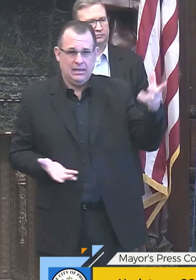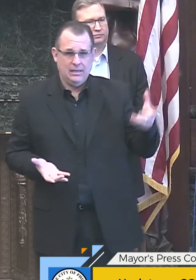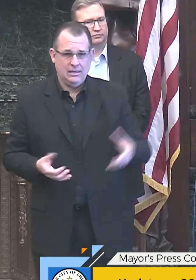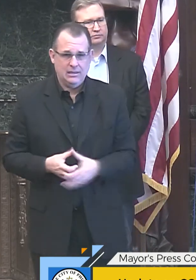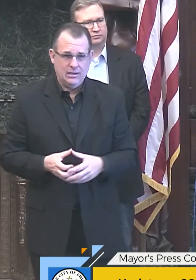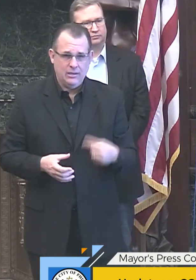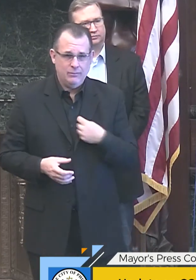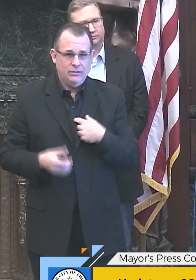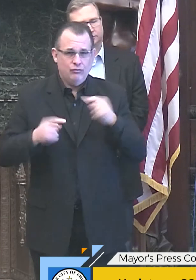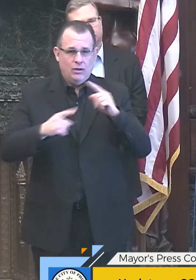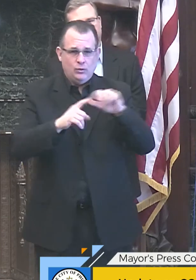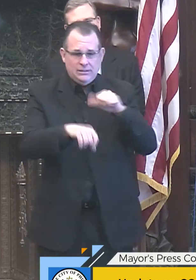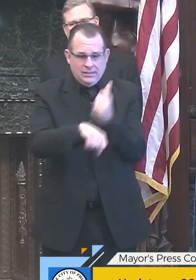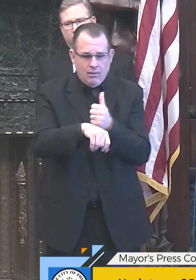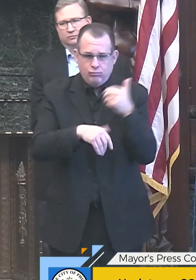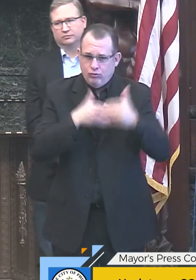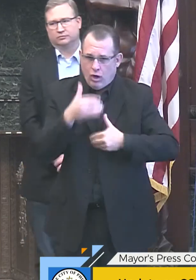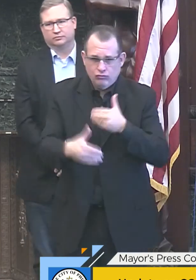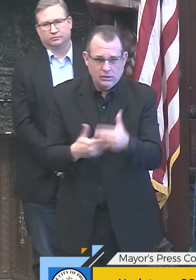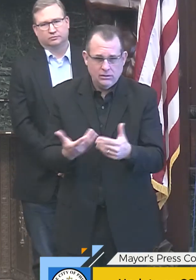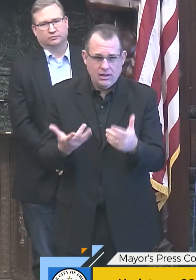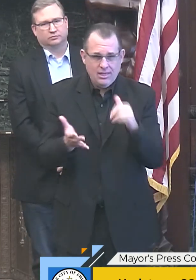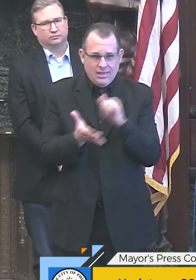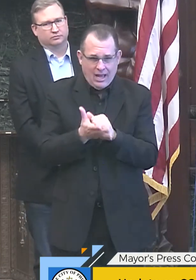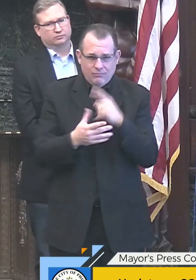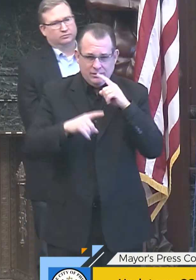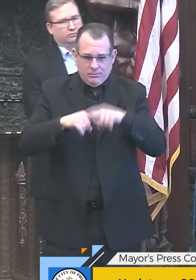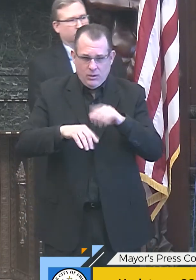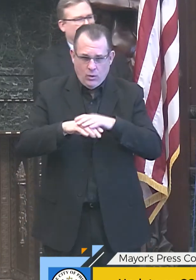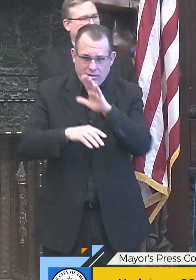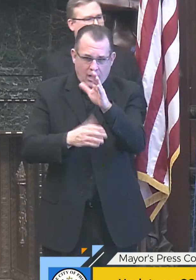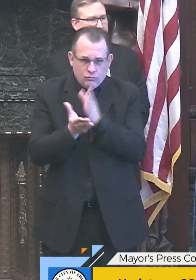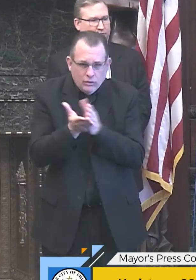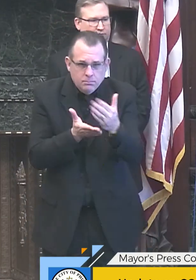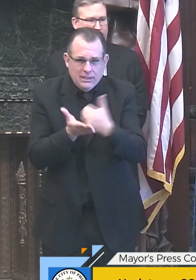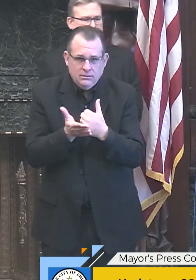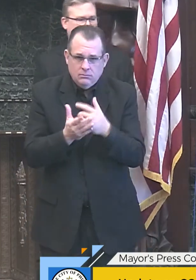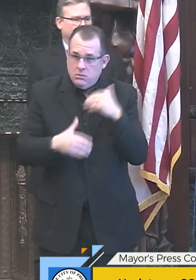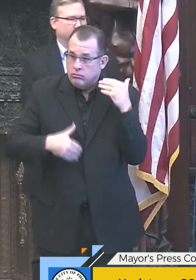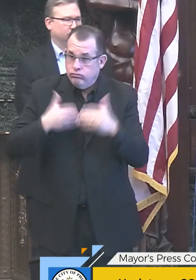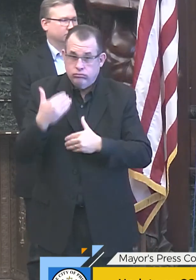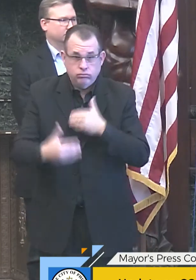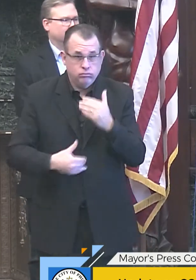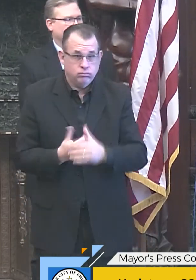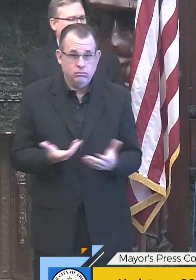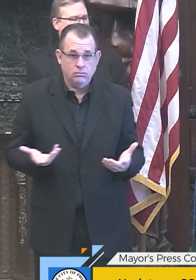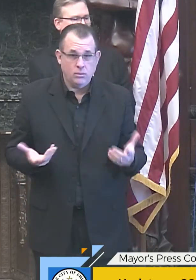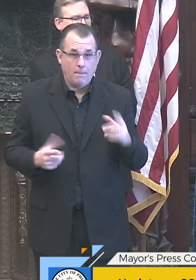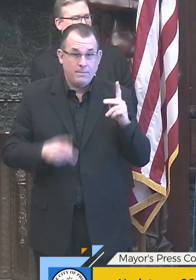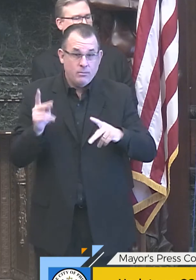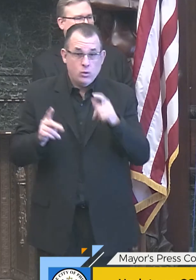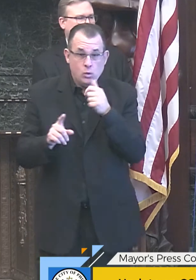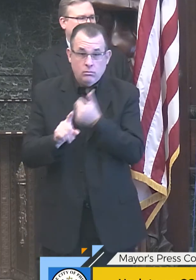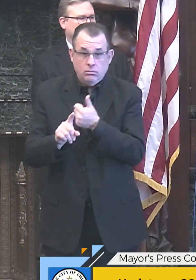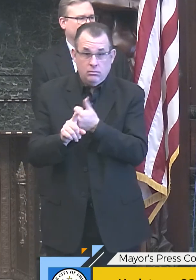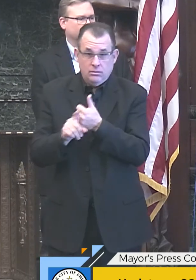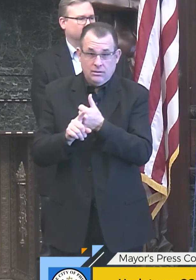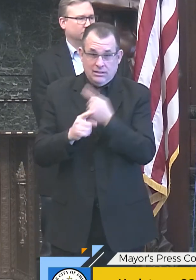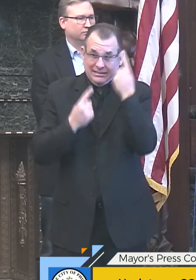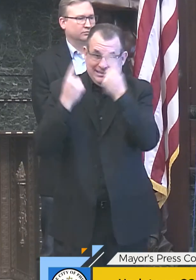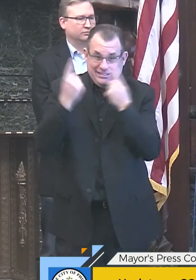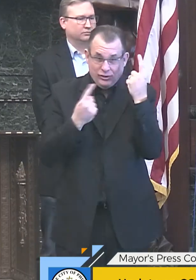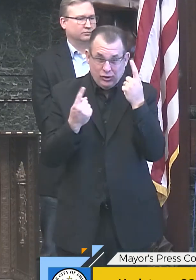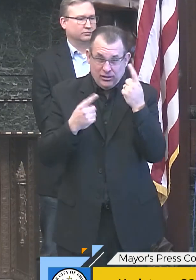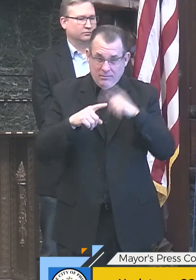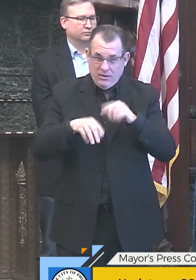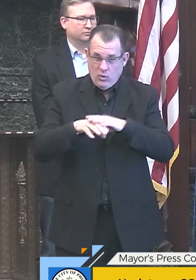is a process that's dependable and proceeds at a decent rate, where these individuals are considered based on what they're charged with, why